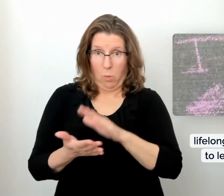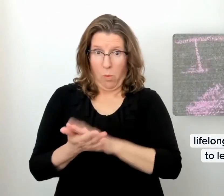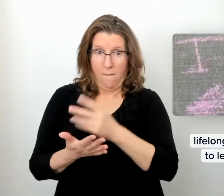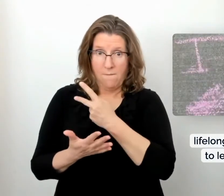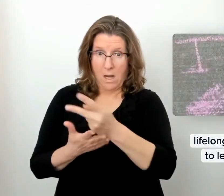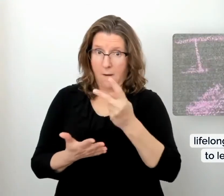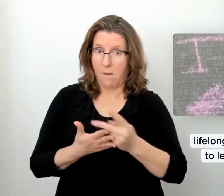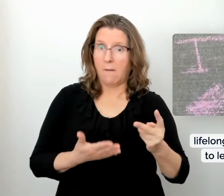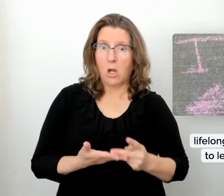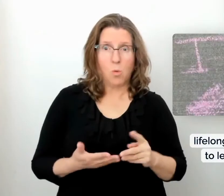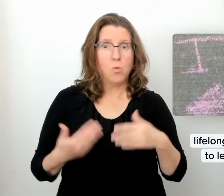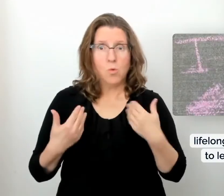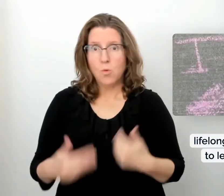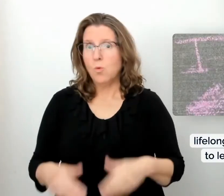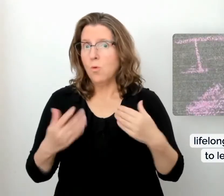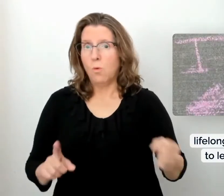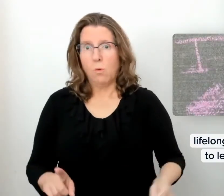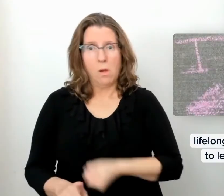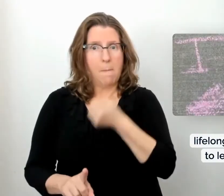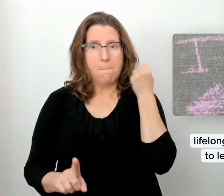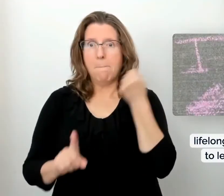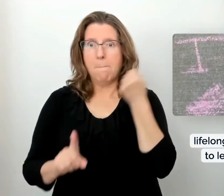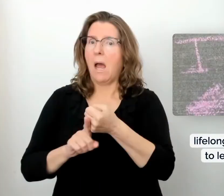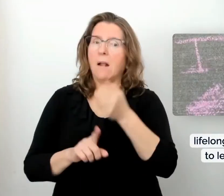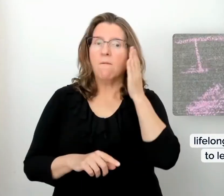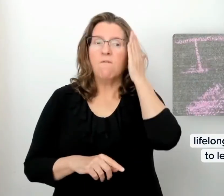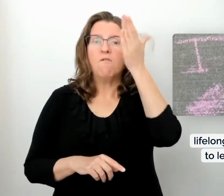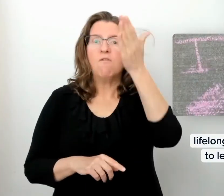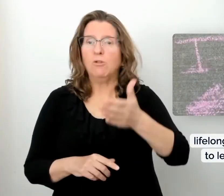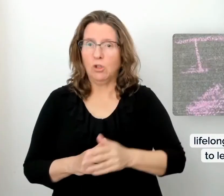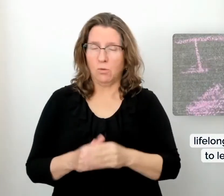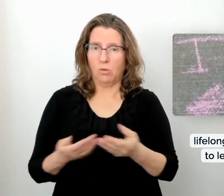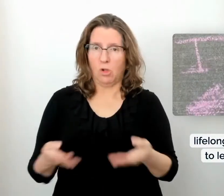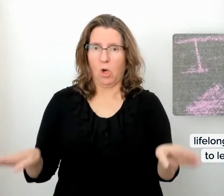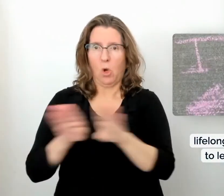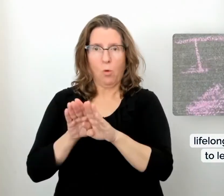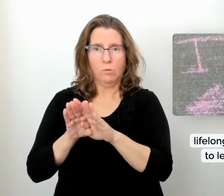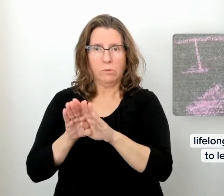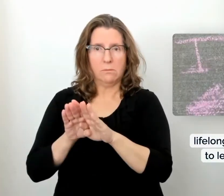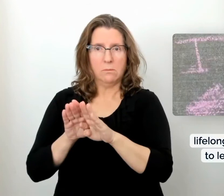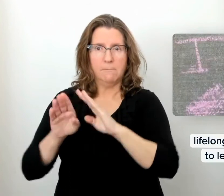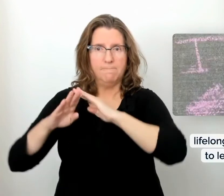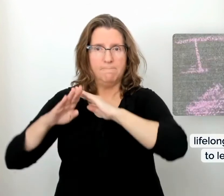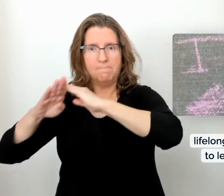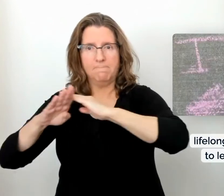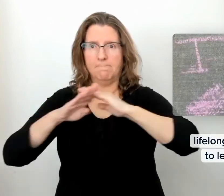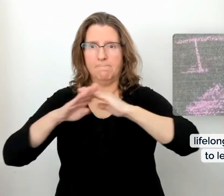Academic failure has a lifelong effect in closing doors to future opportunities in